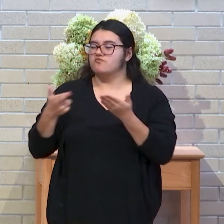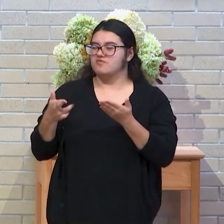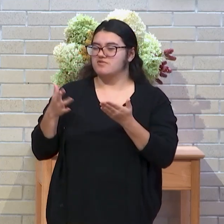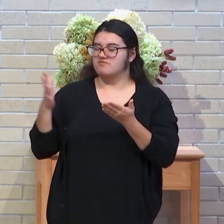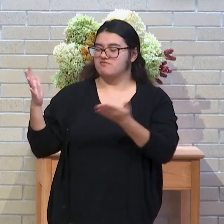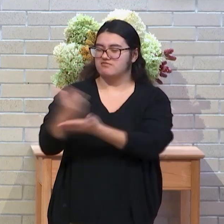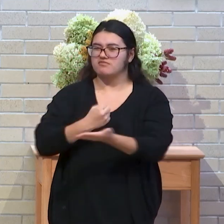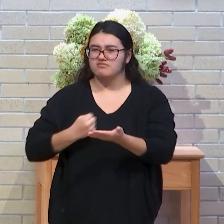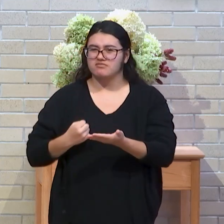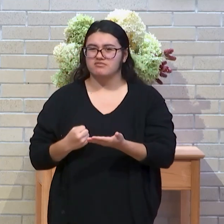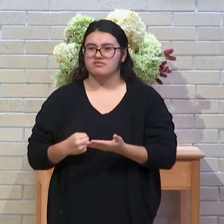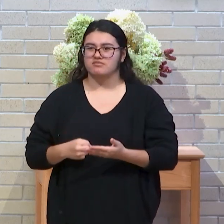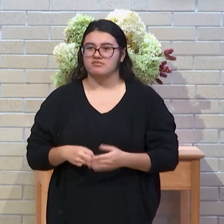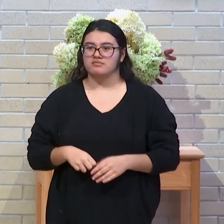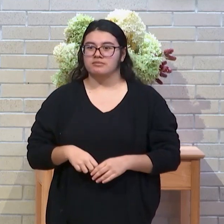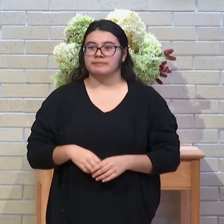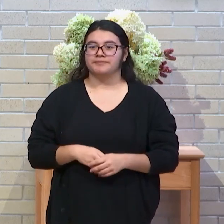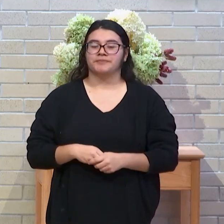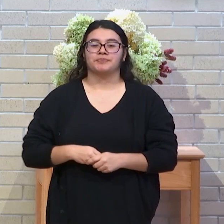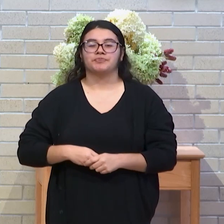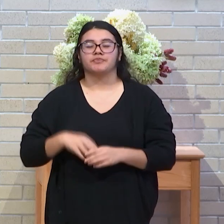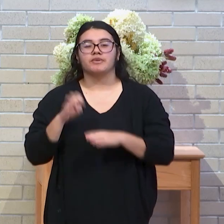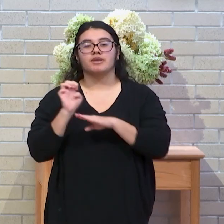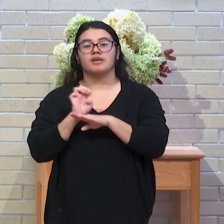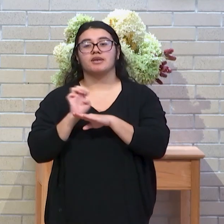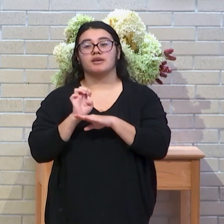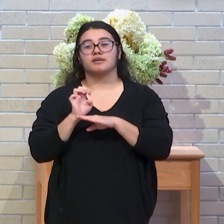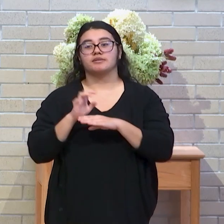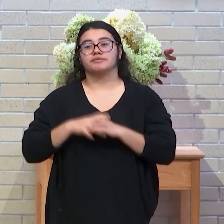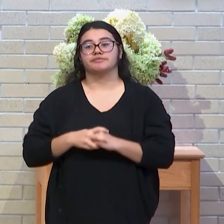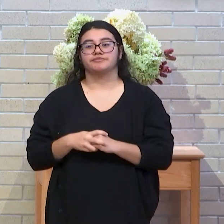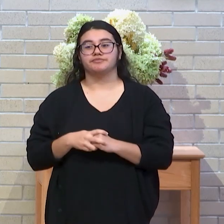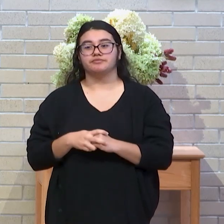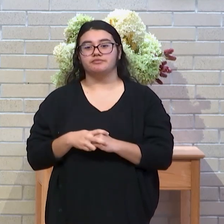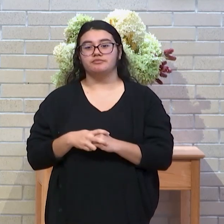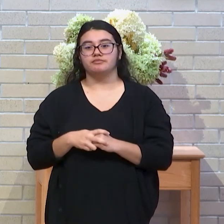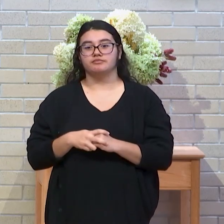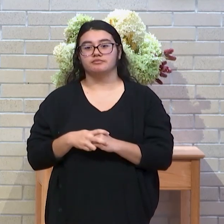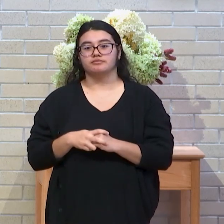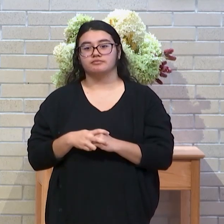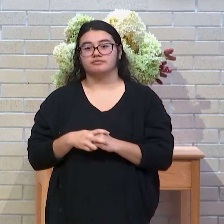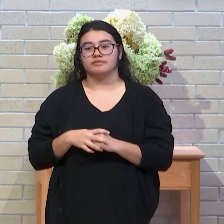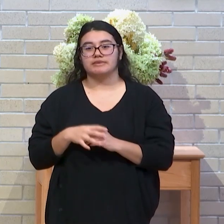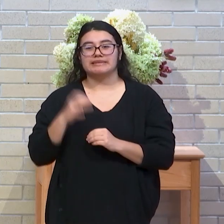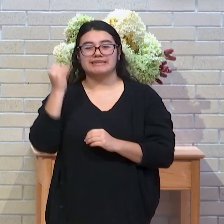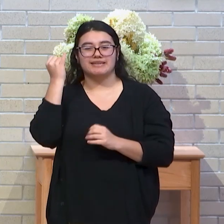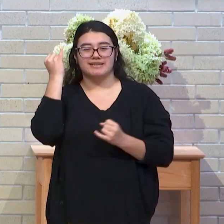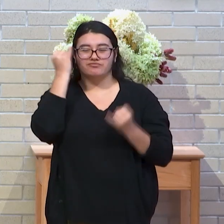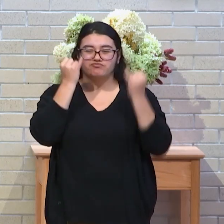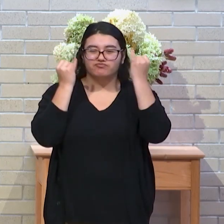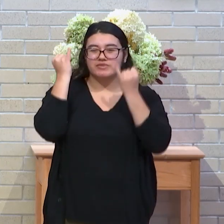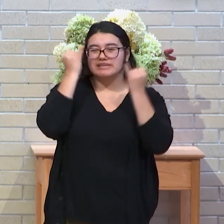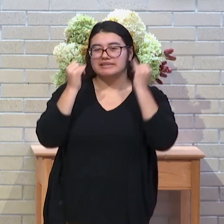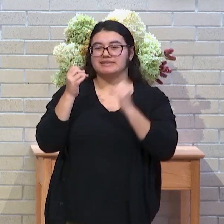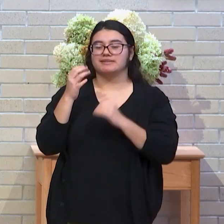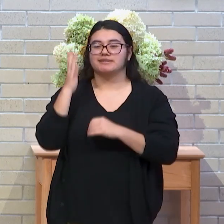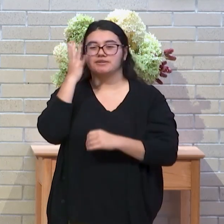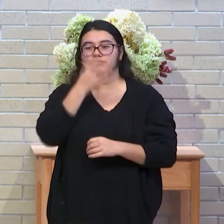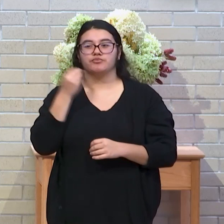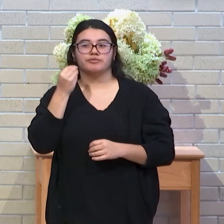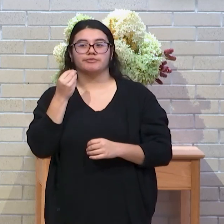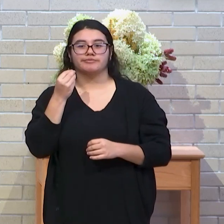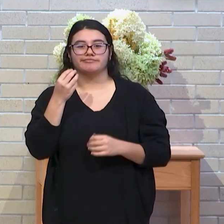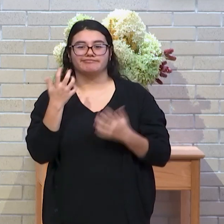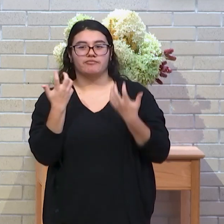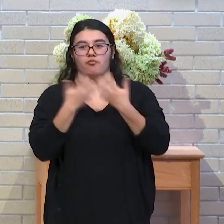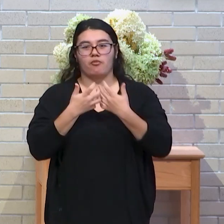Afro-Ecuadorians aren't the standard of beauty. So in Ecuador, there's this energy of like white is right to the point